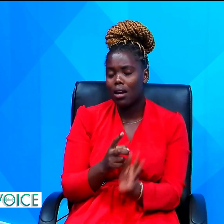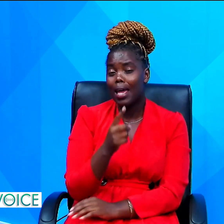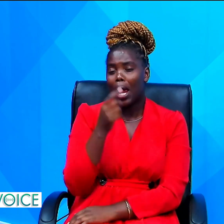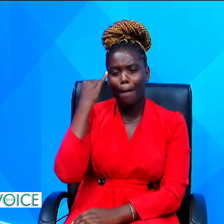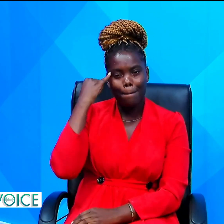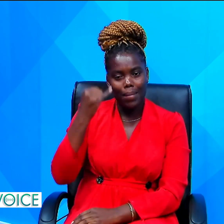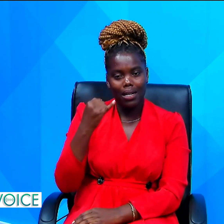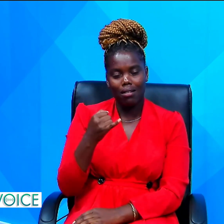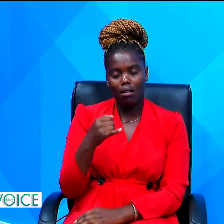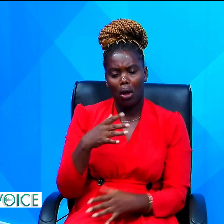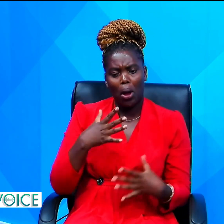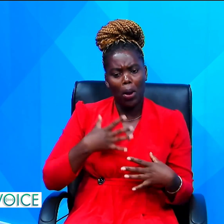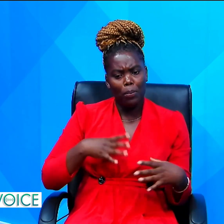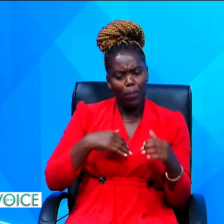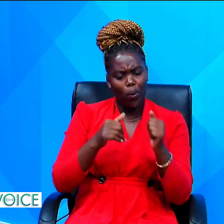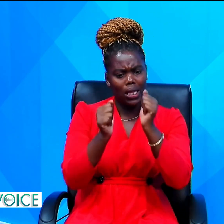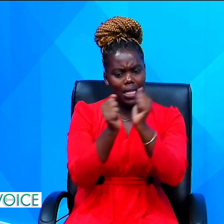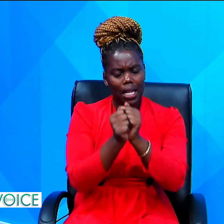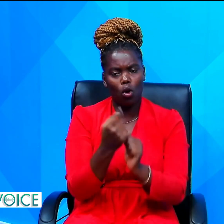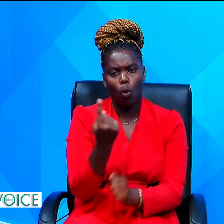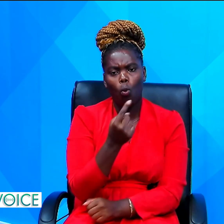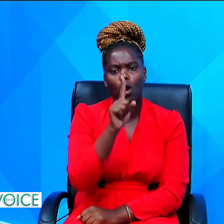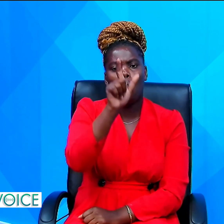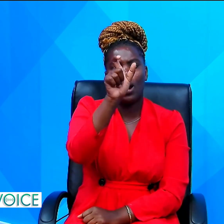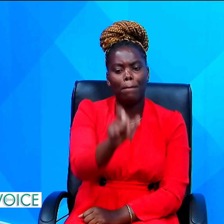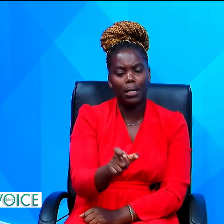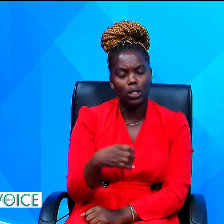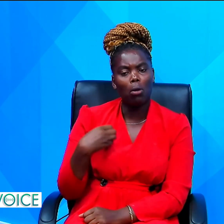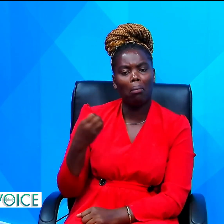So you can imagine 10 people in the world.